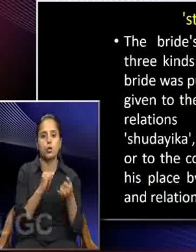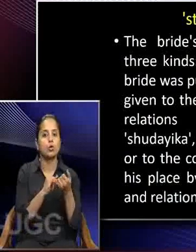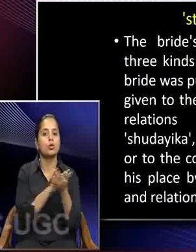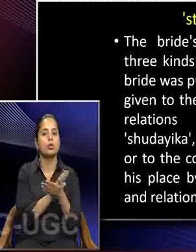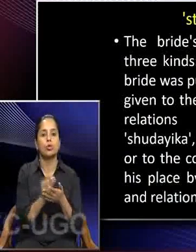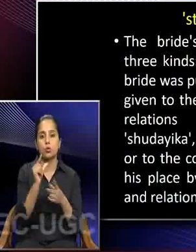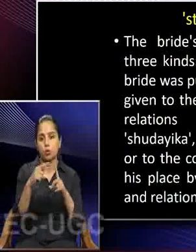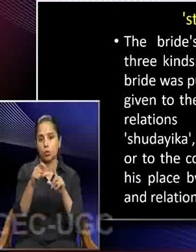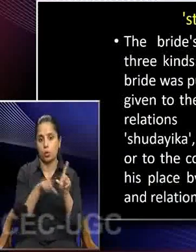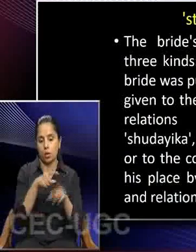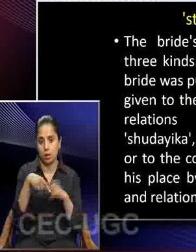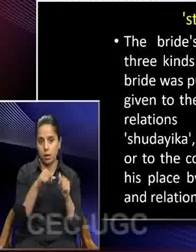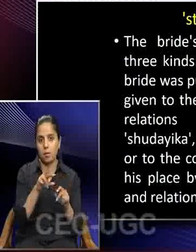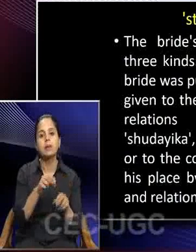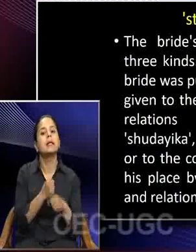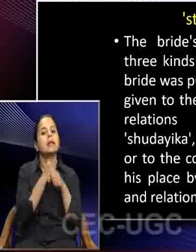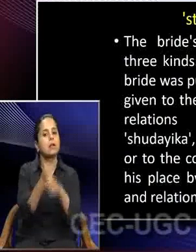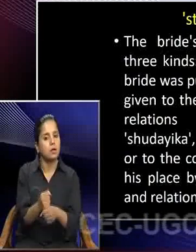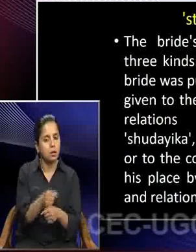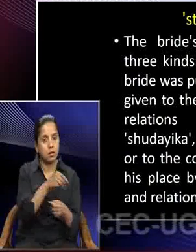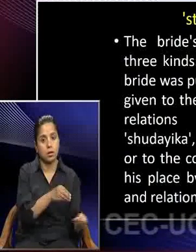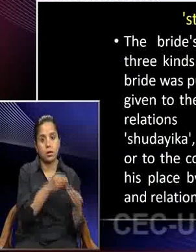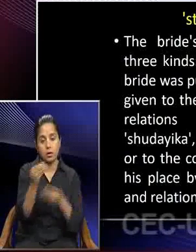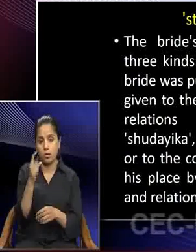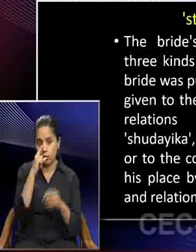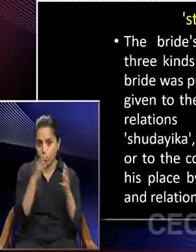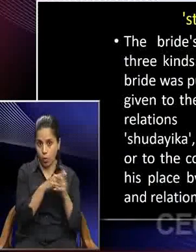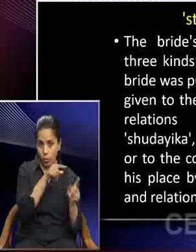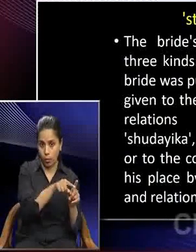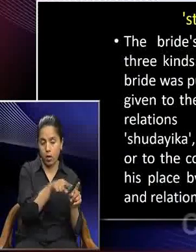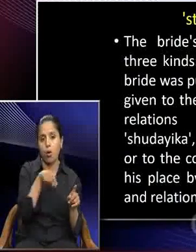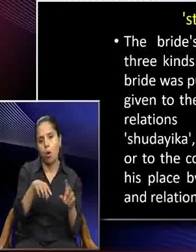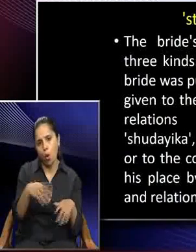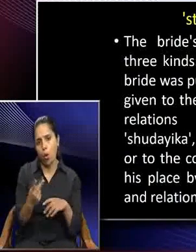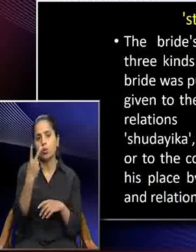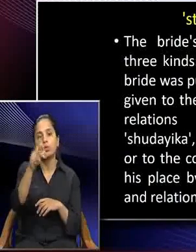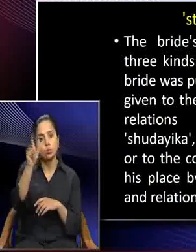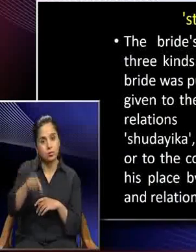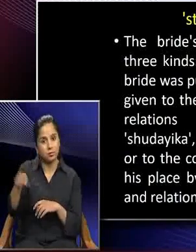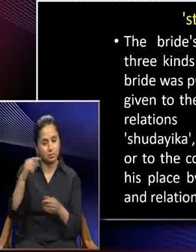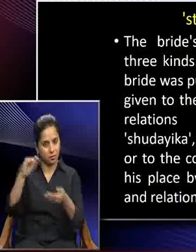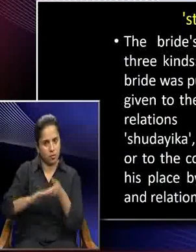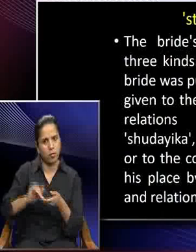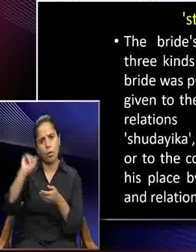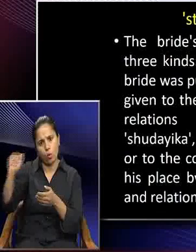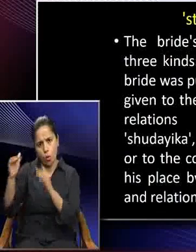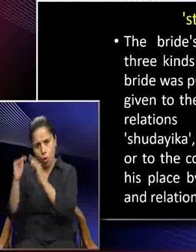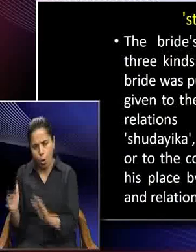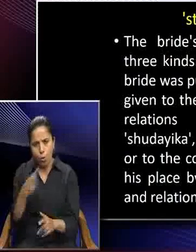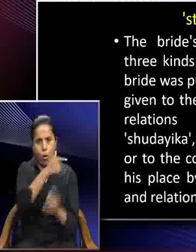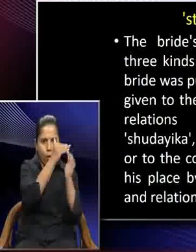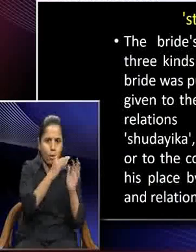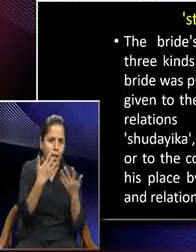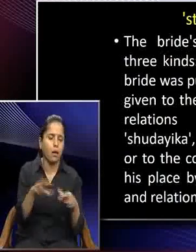or gifts that had been given to the bride or to the couple either at her or at his